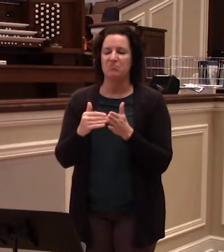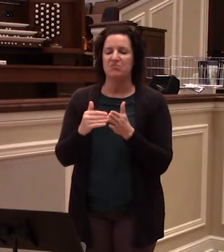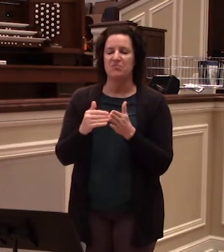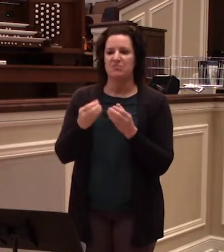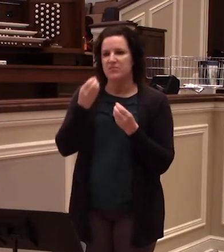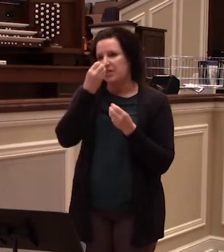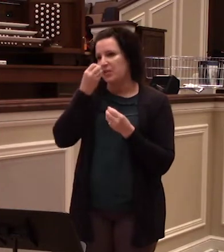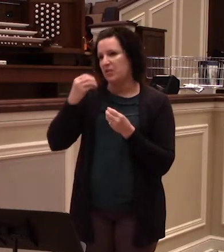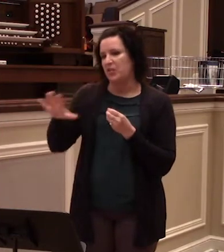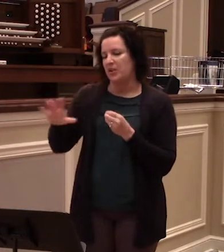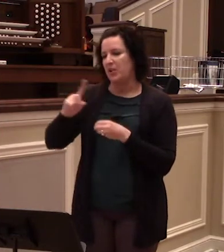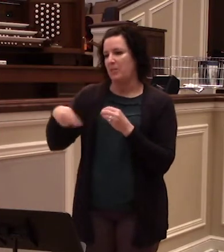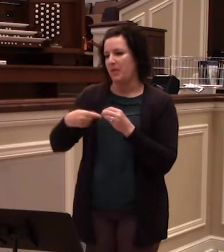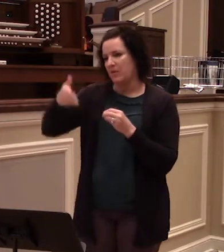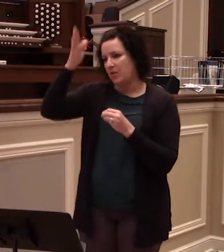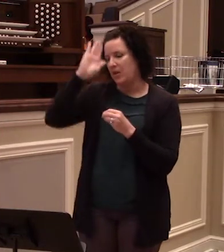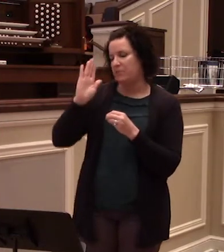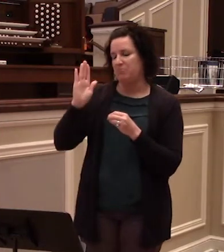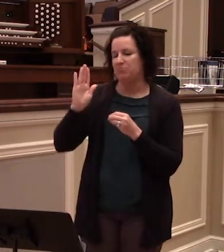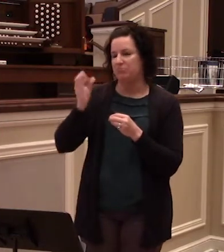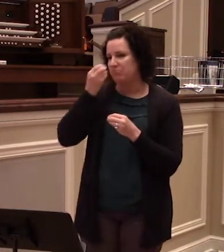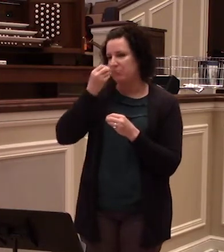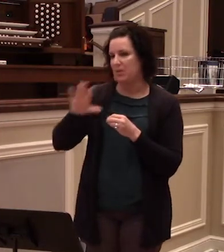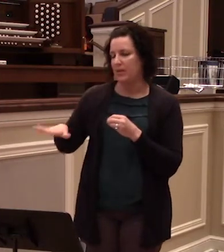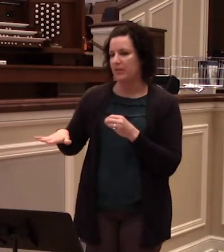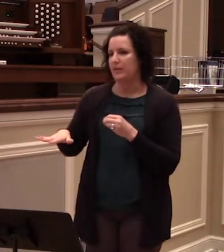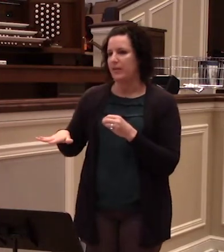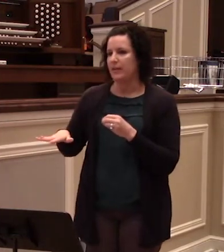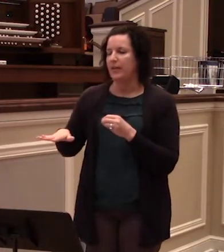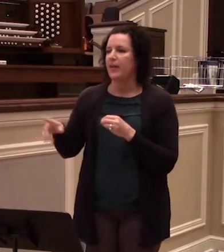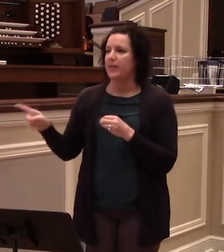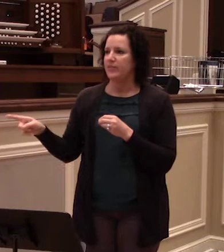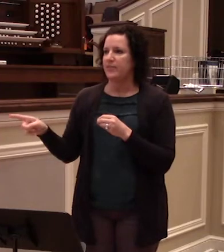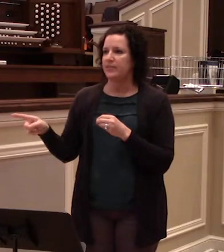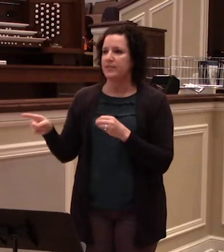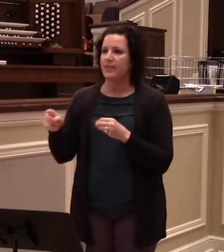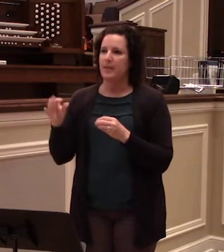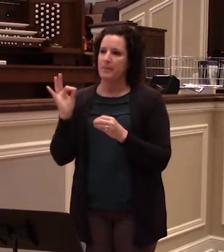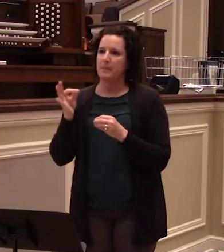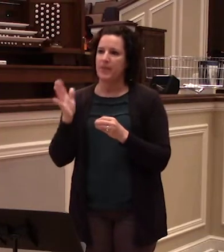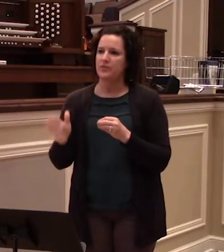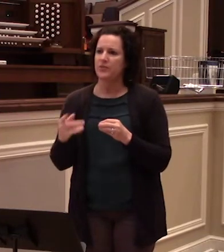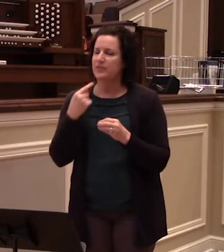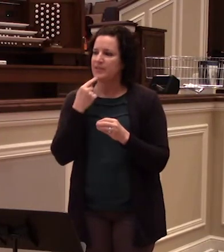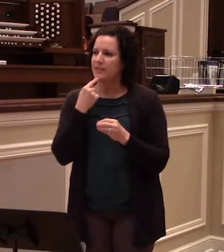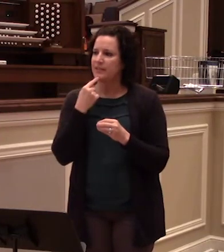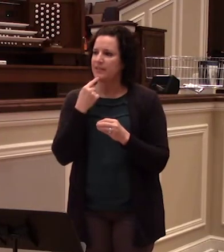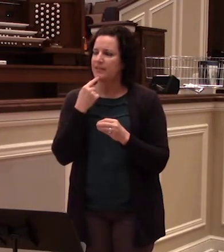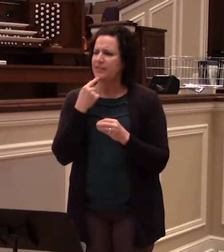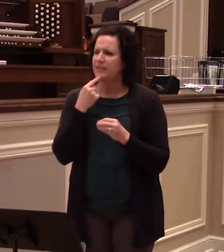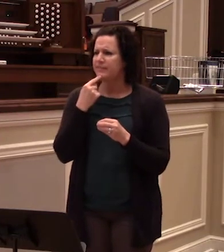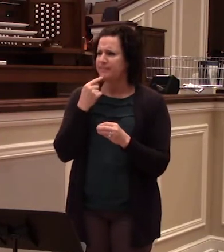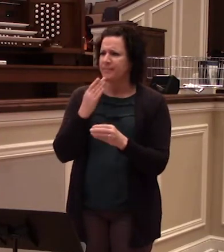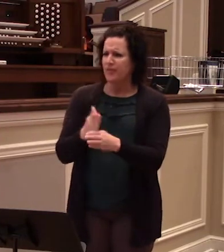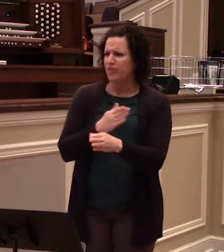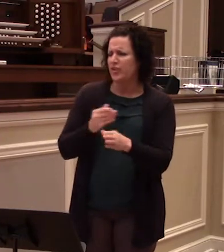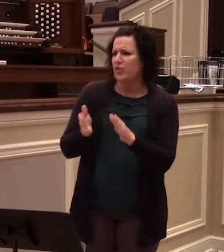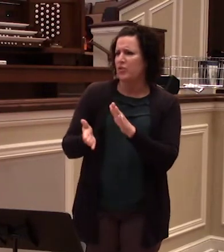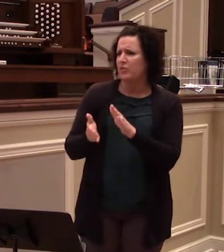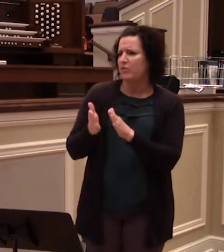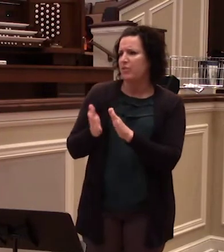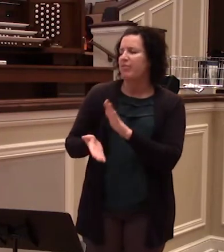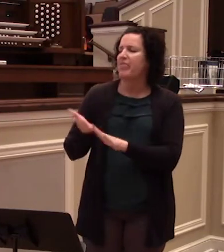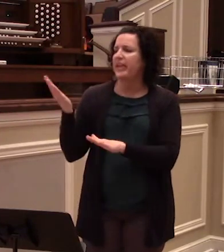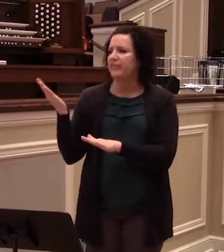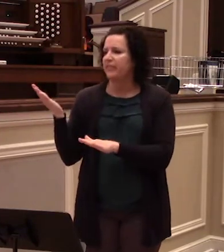say, "I just don't believe in your God." And this campus minister has begun to say, well, before you walk away, would you describe